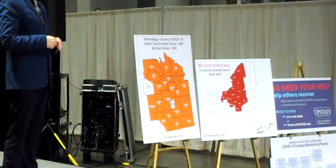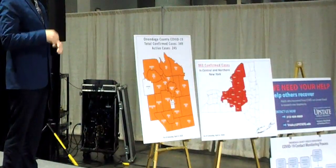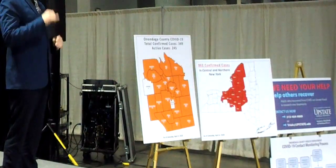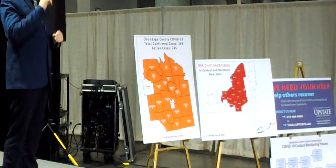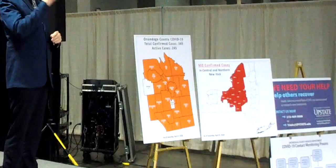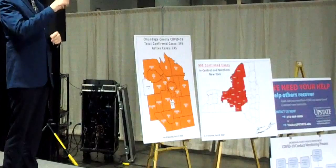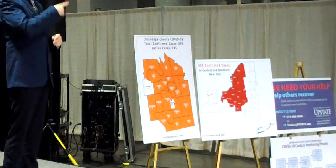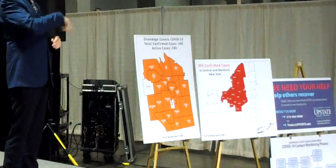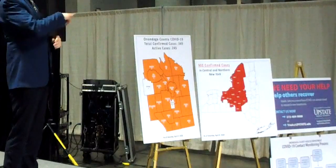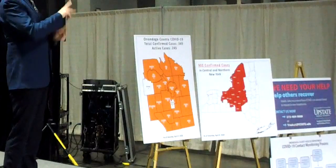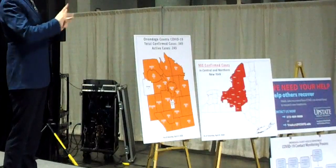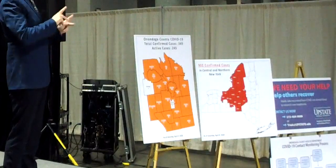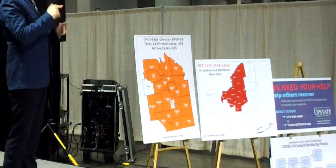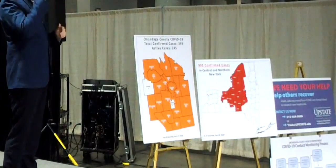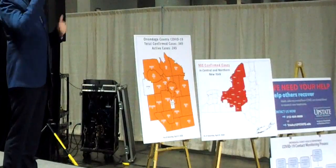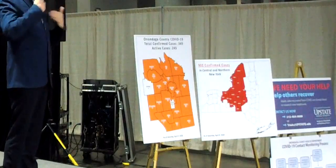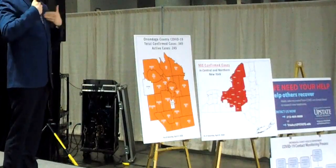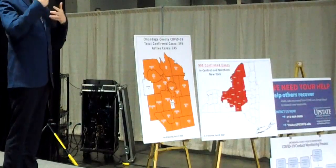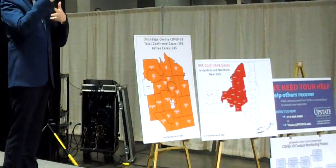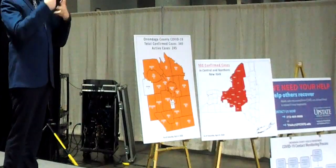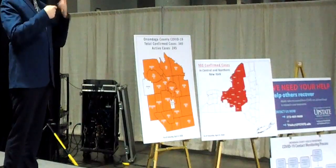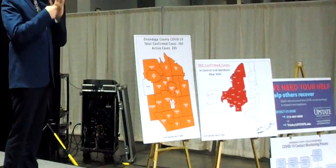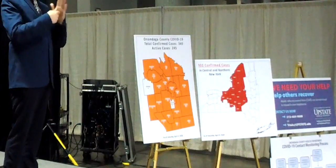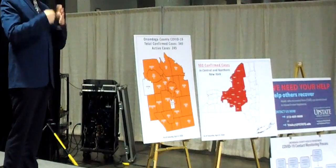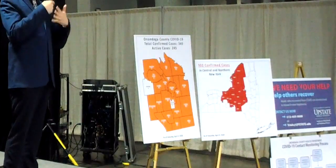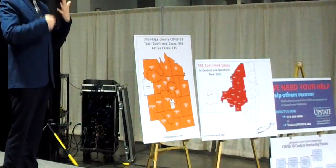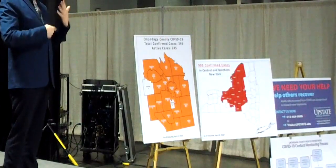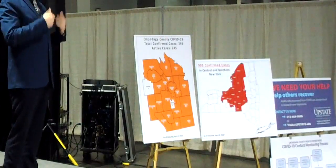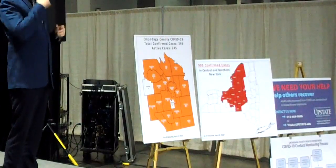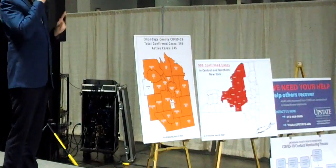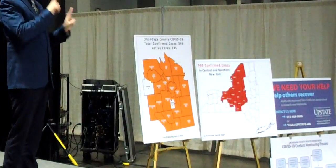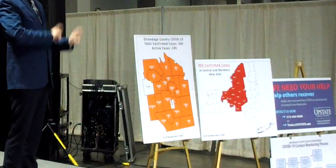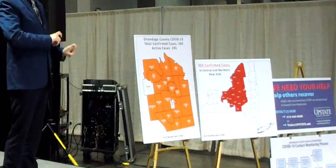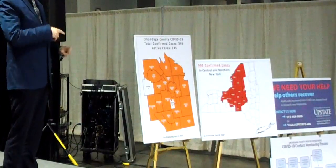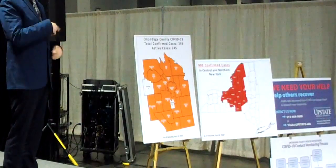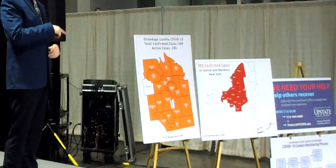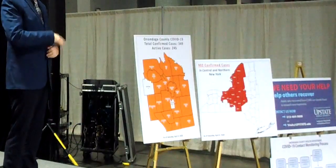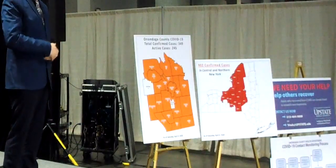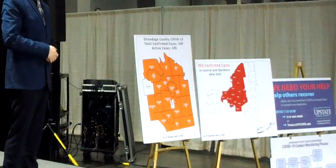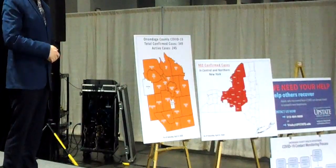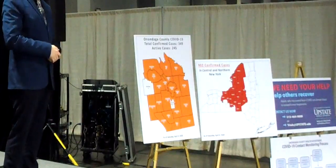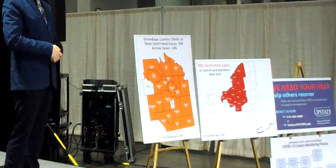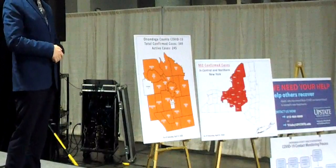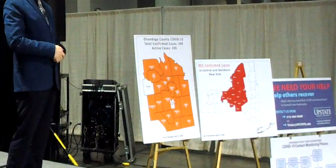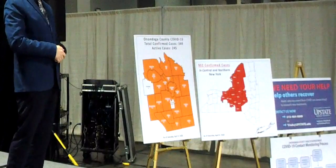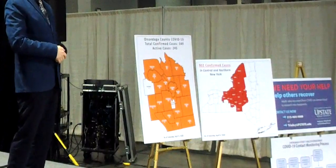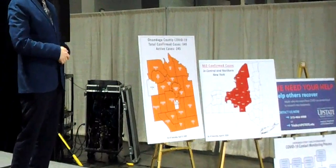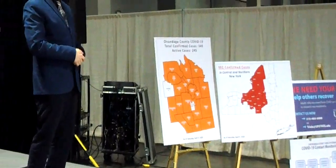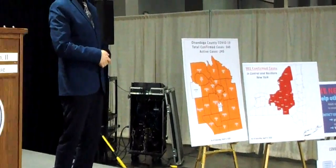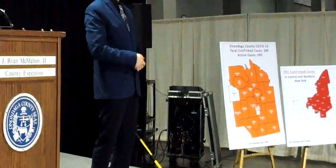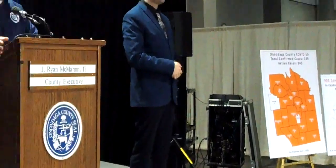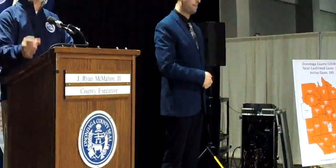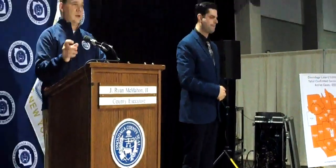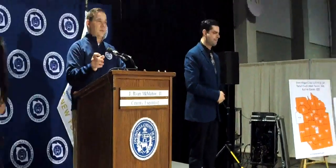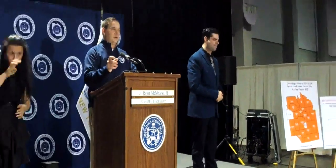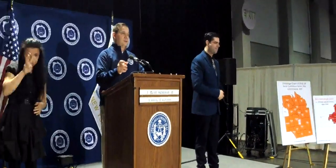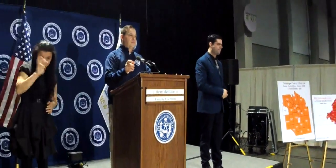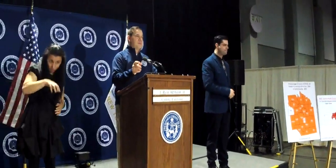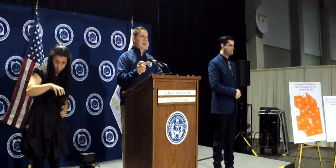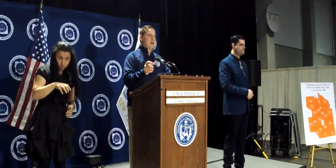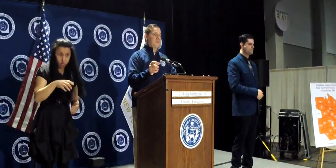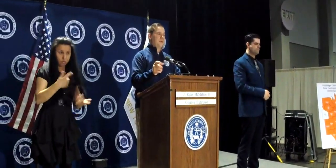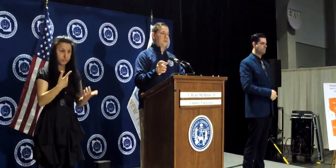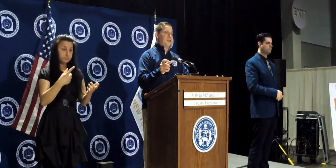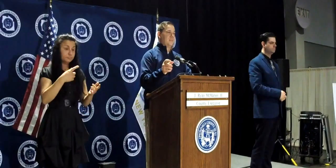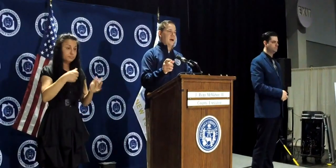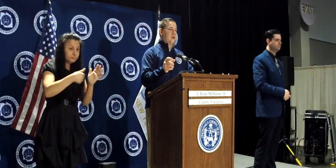So we've had 349 positives. That means we've had 4,323 negatives. That's an interesting number. That's a